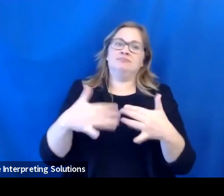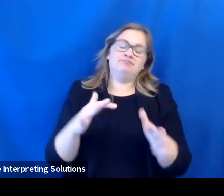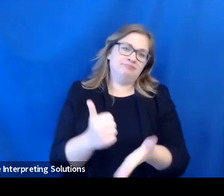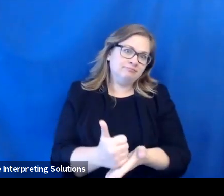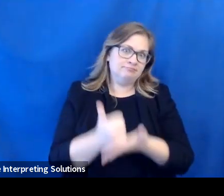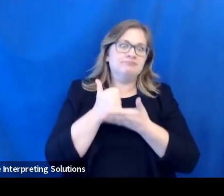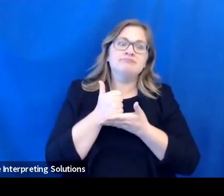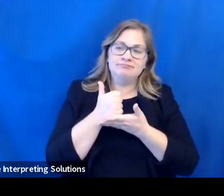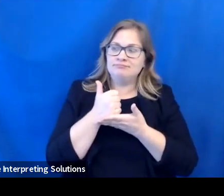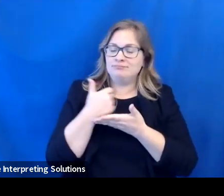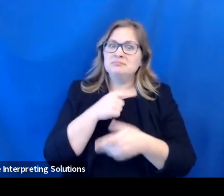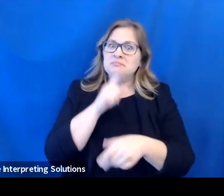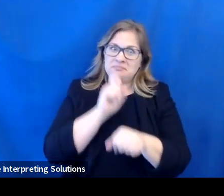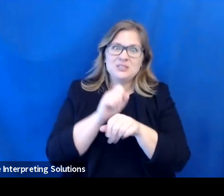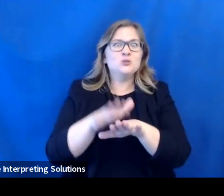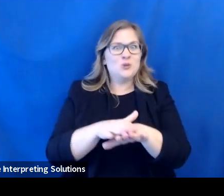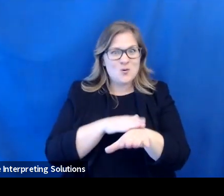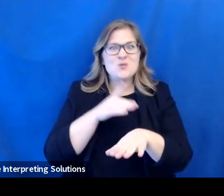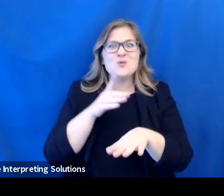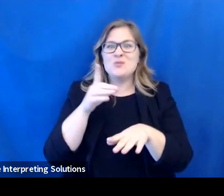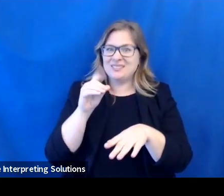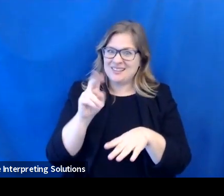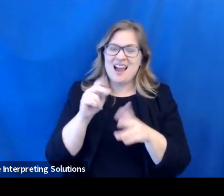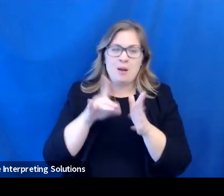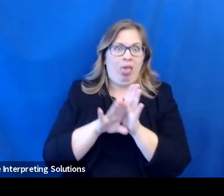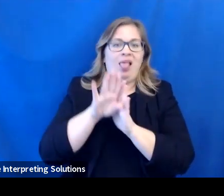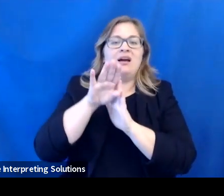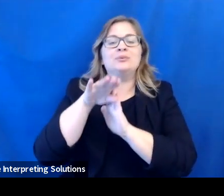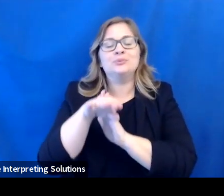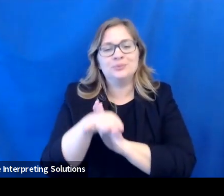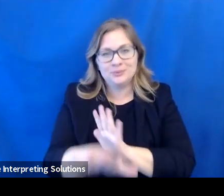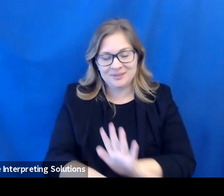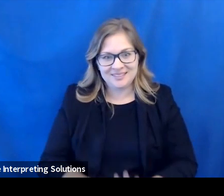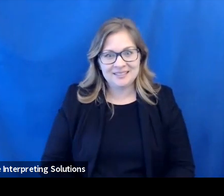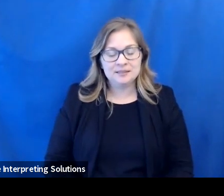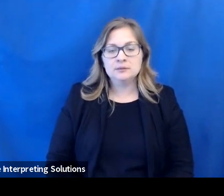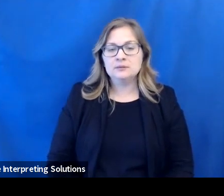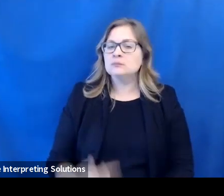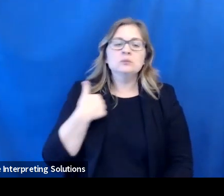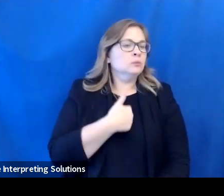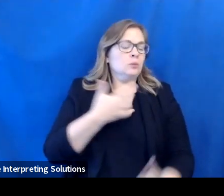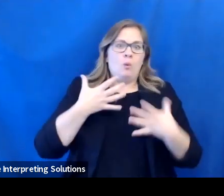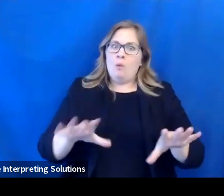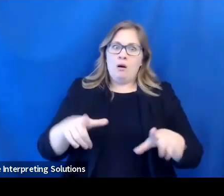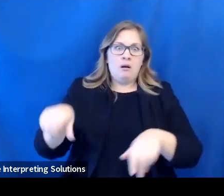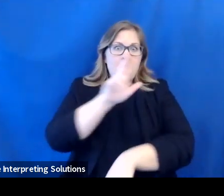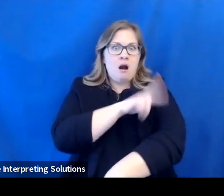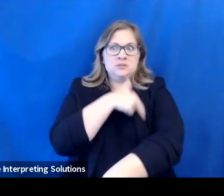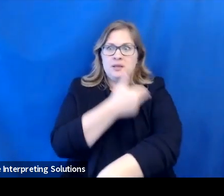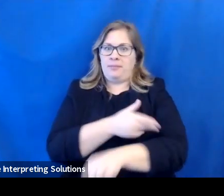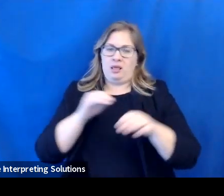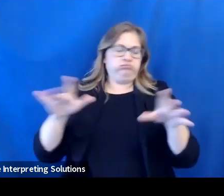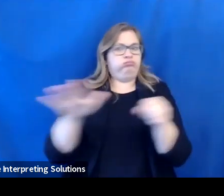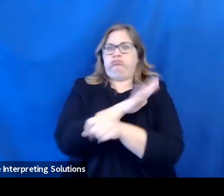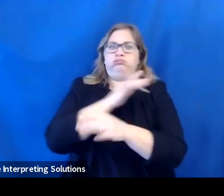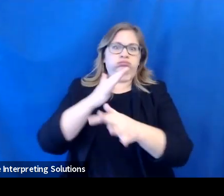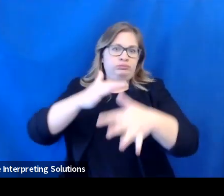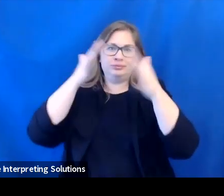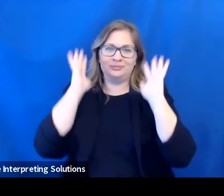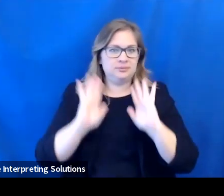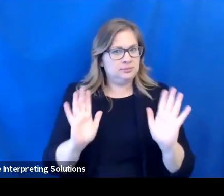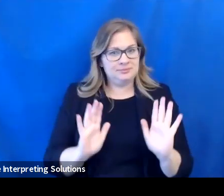a surge in cases. And we do urge all Minnesotans to keep up this good, though difficult work, even during the religious